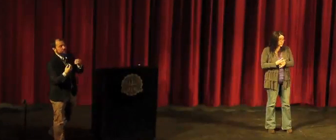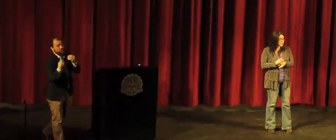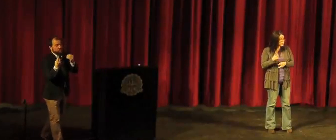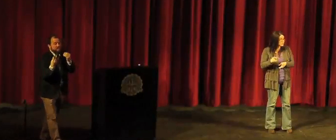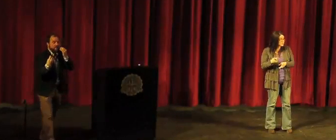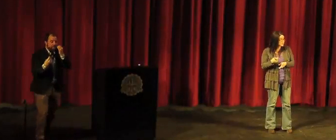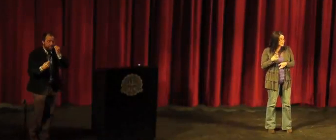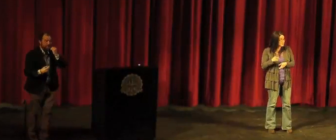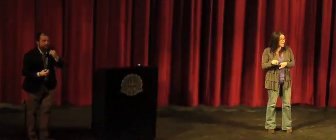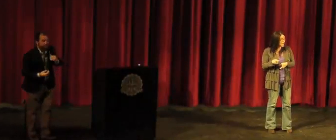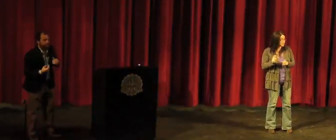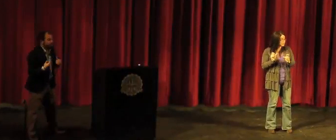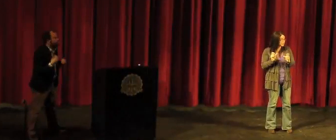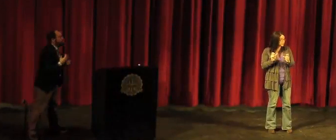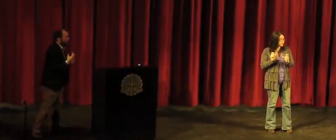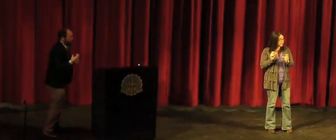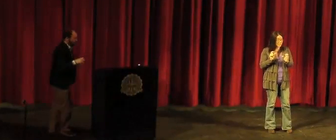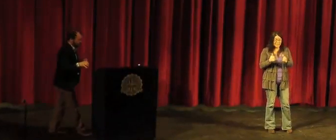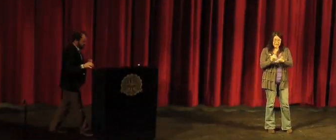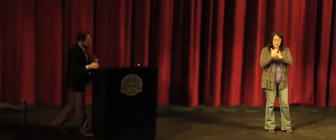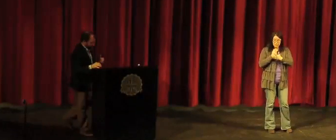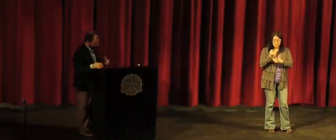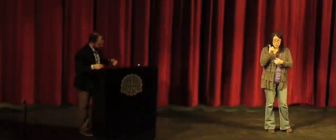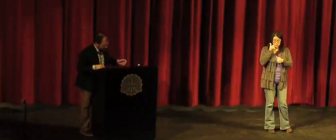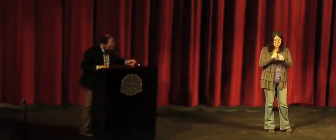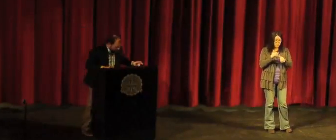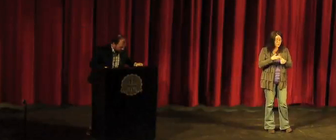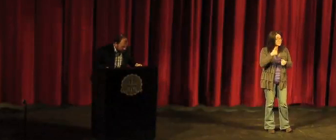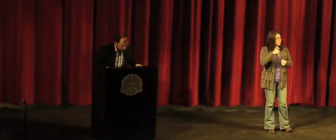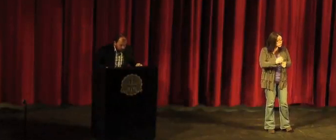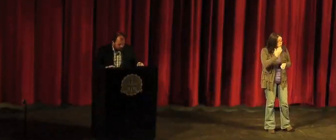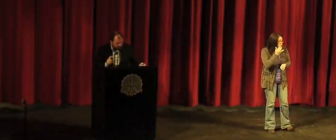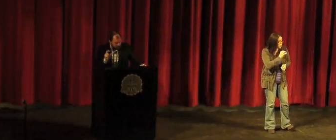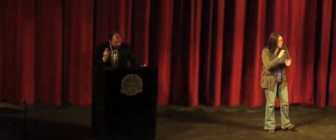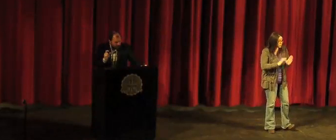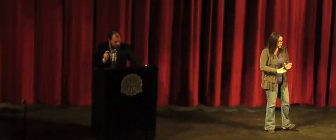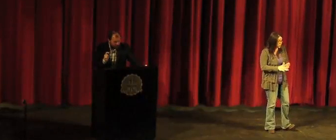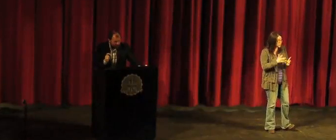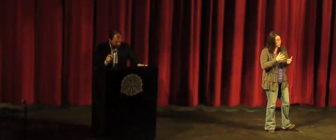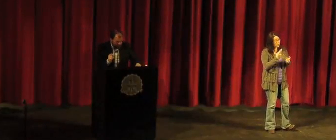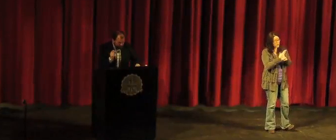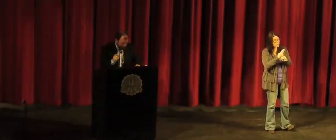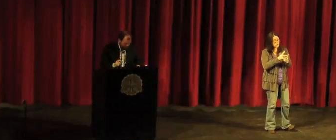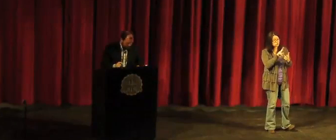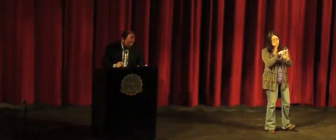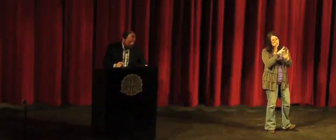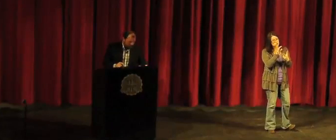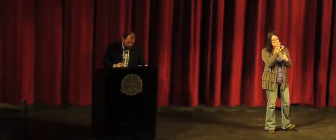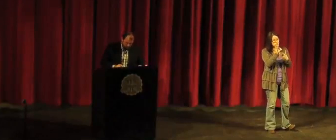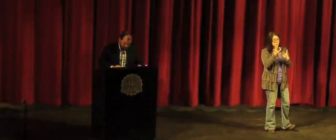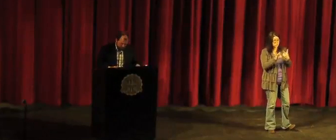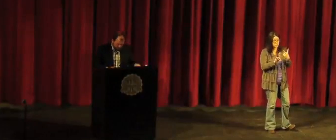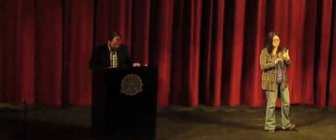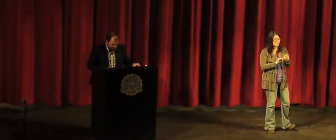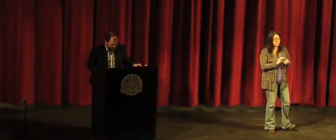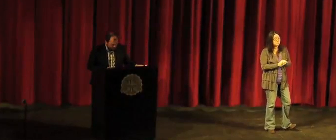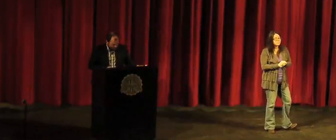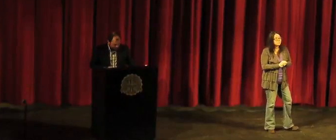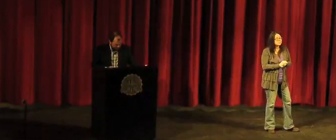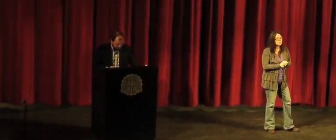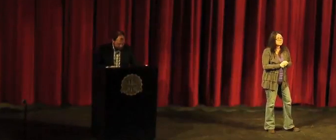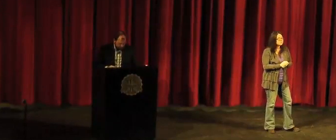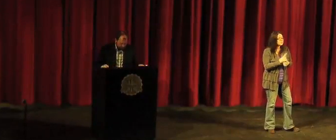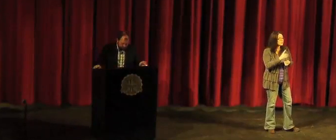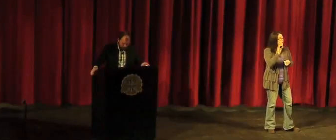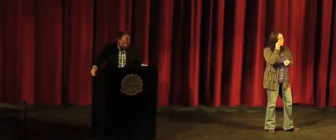catalyst for us to remember things that we should know as Christians. And I want to draw on two little snippets. One is from a